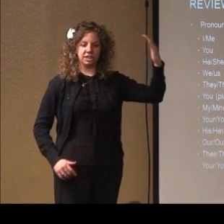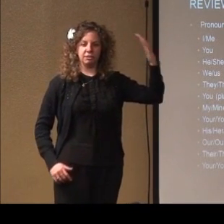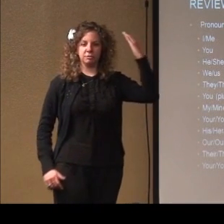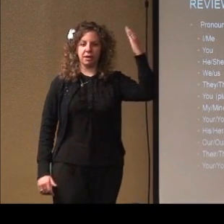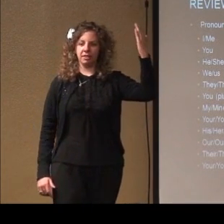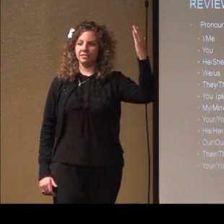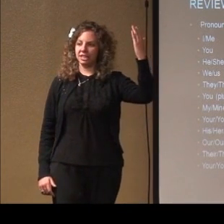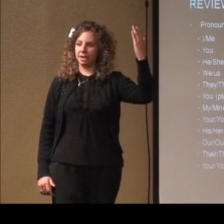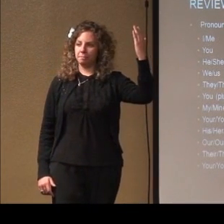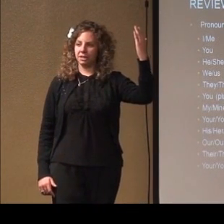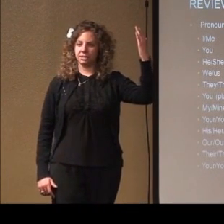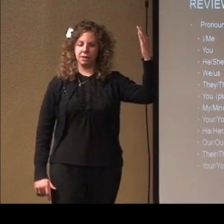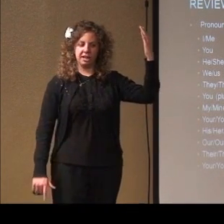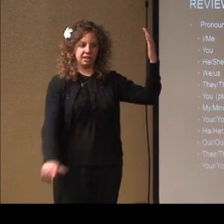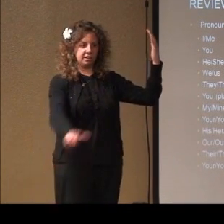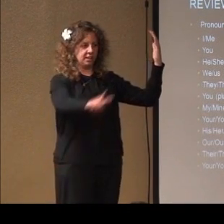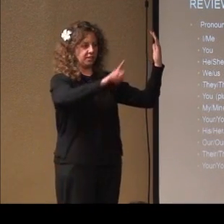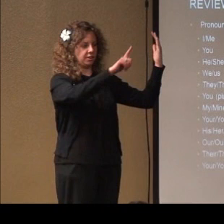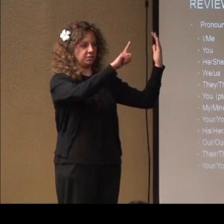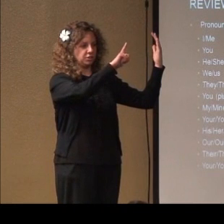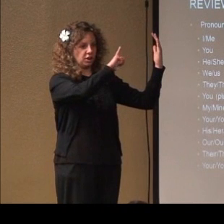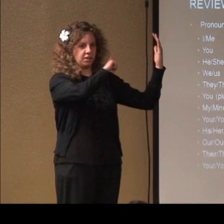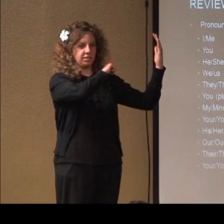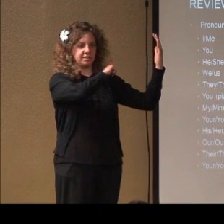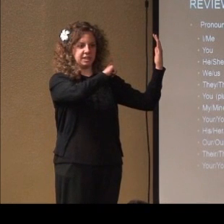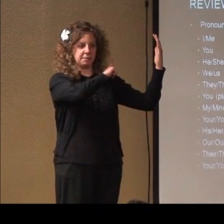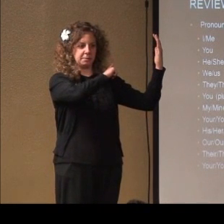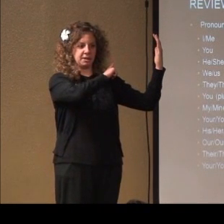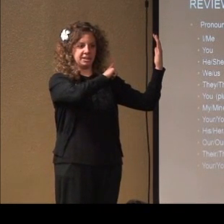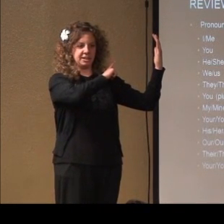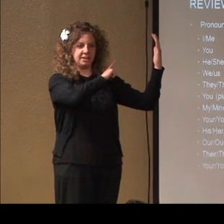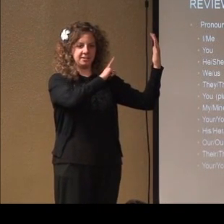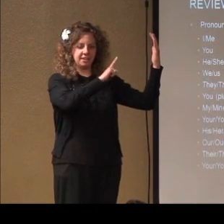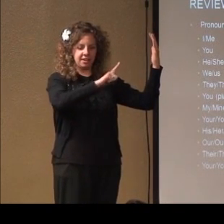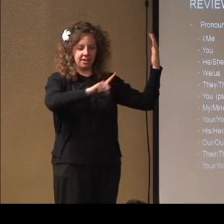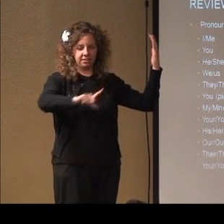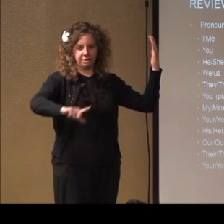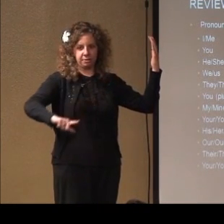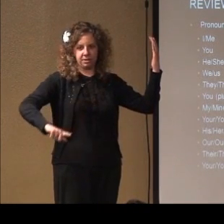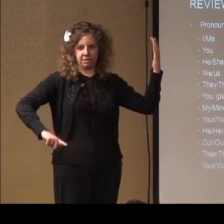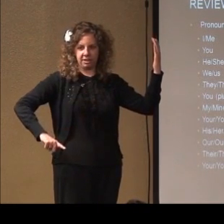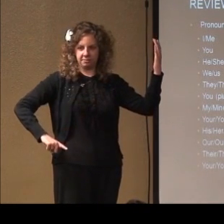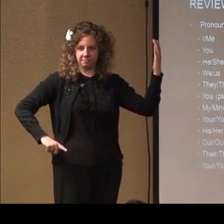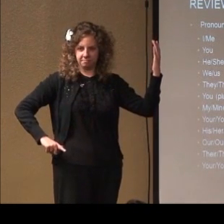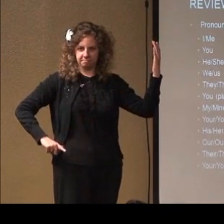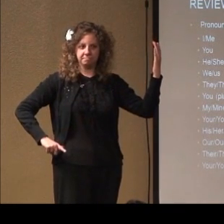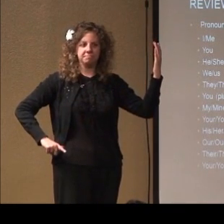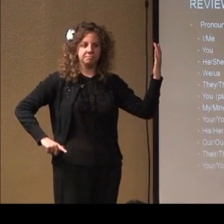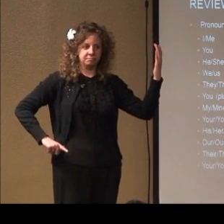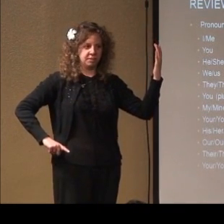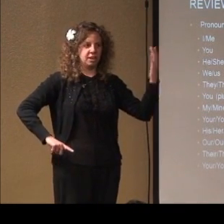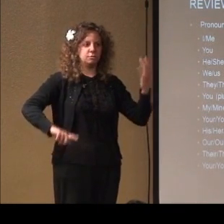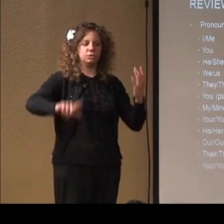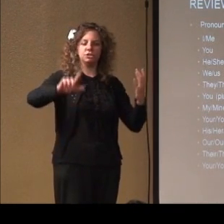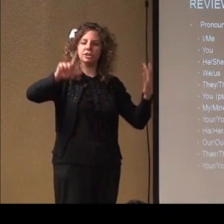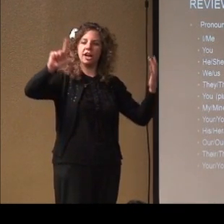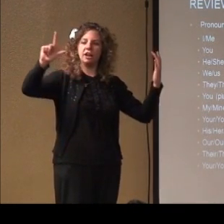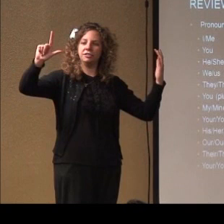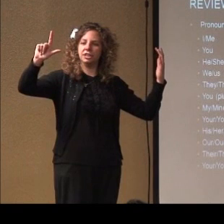sign it with my left hand up because I'm right-handed, and I'll start on the left side of my body here, and then go down here. And when you do your L, then